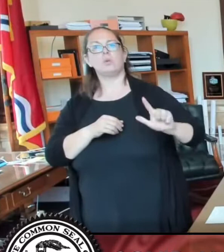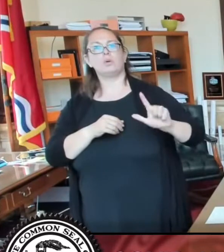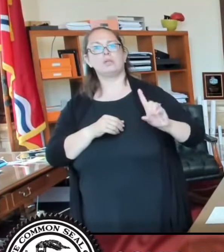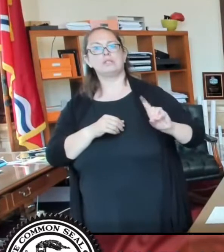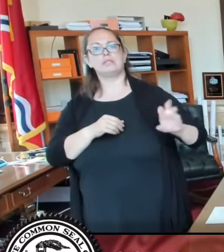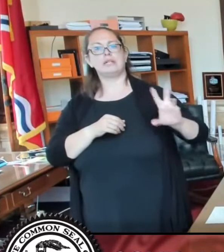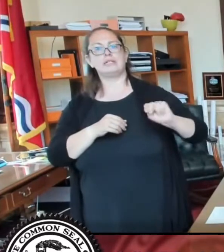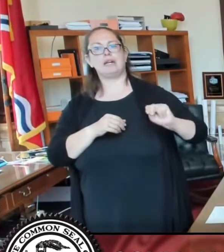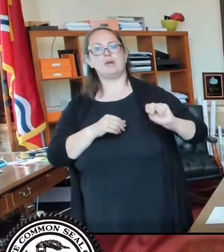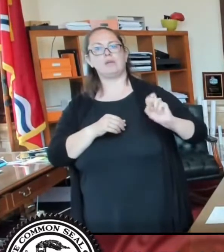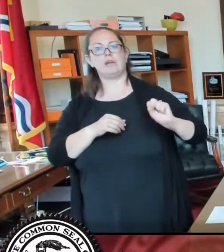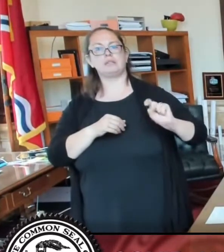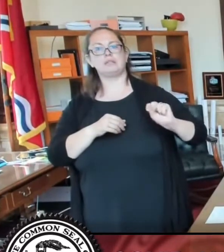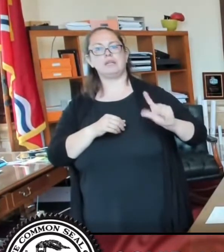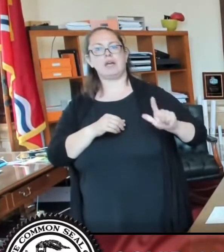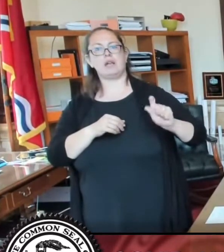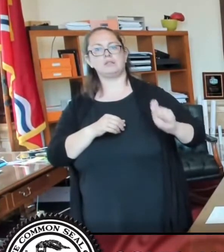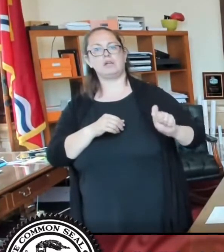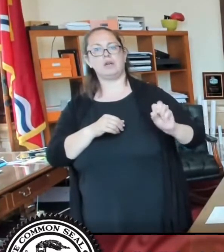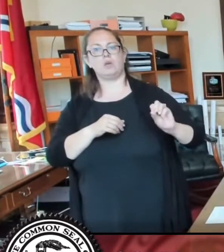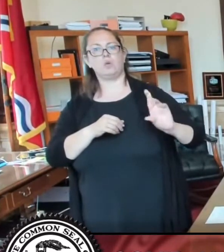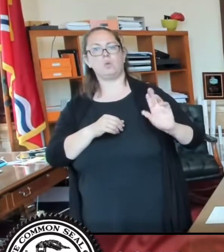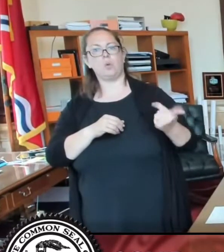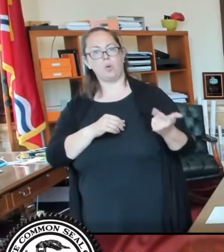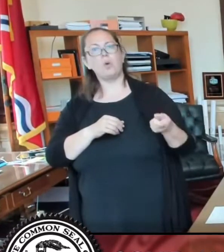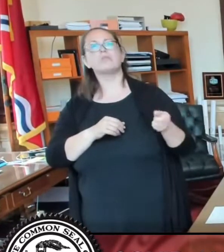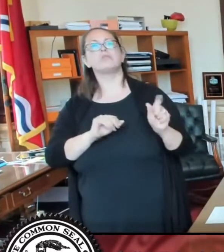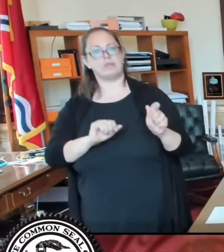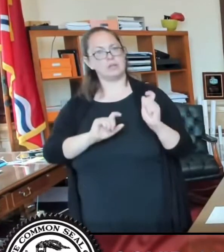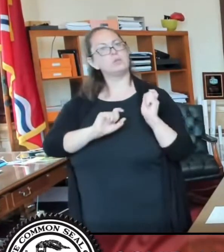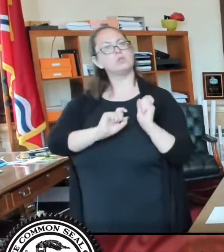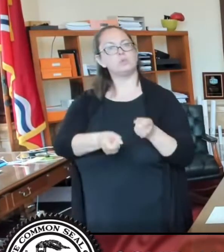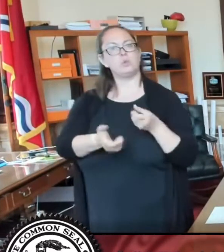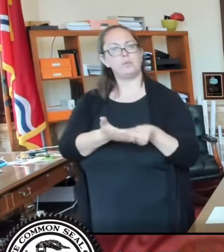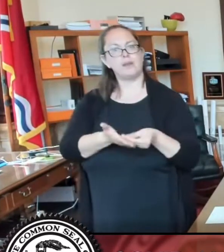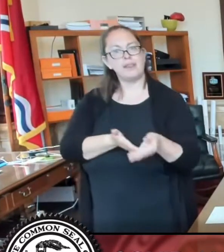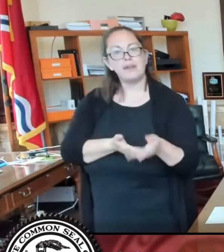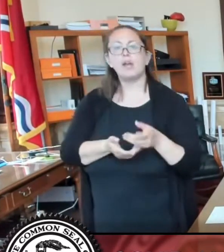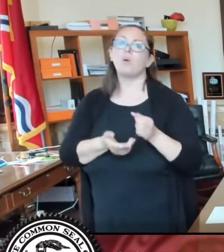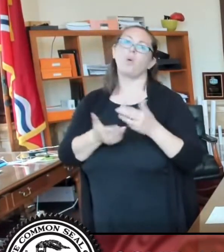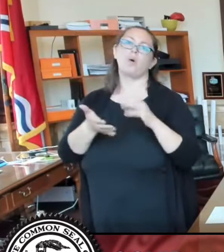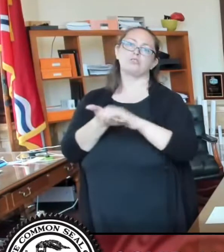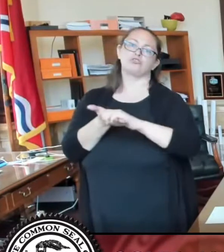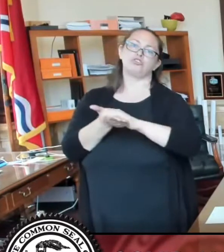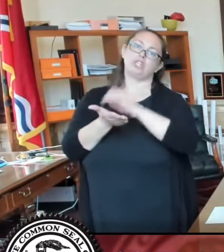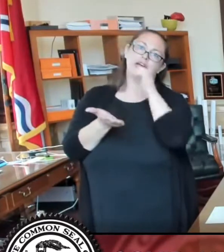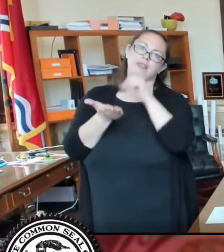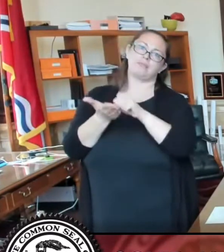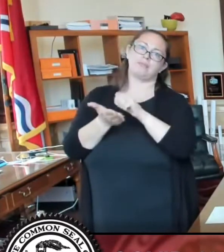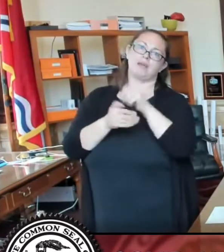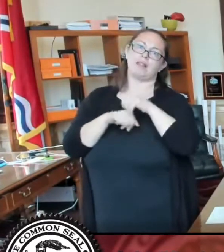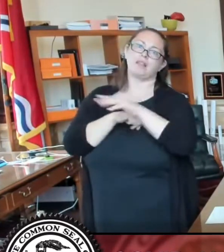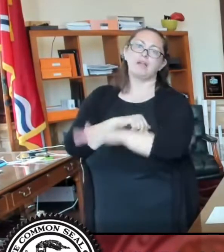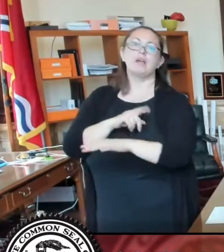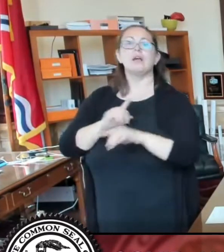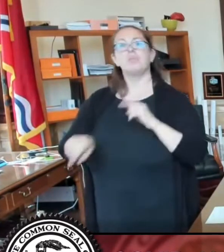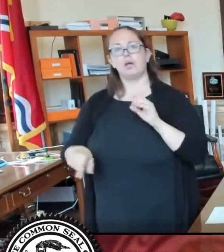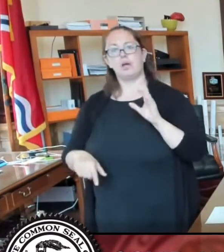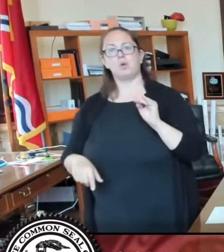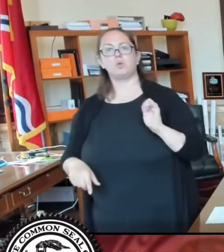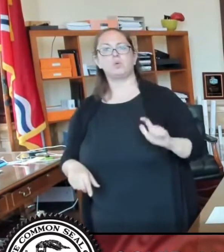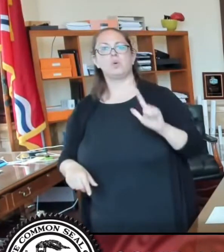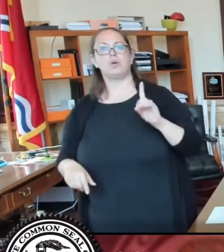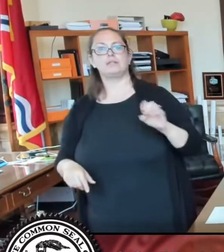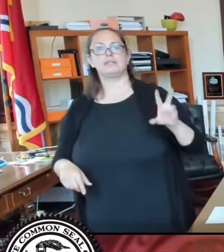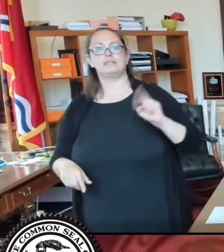CooldownsTL.org. You can donate online. You can also you can mail in a check, but just go to cooldownsTL.org if you're